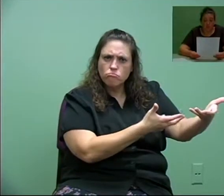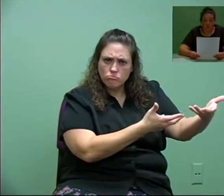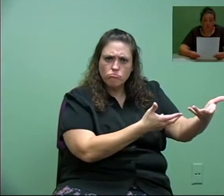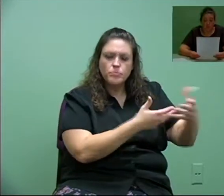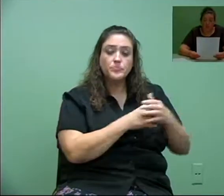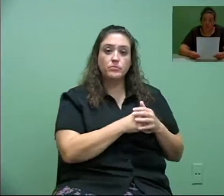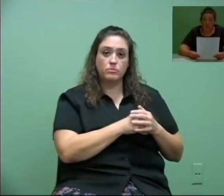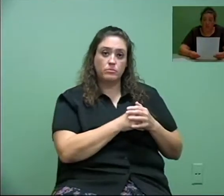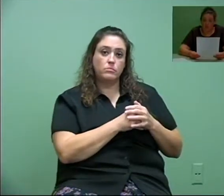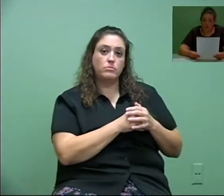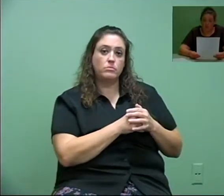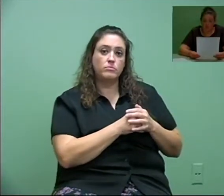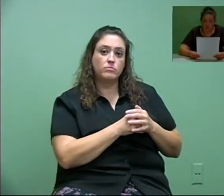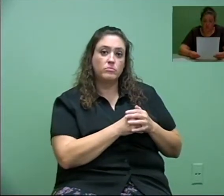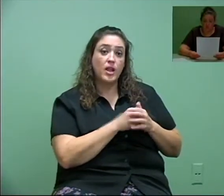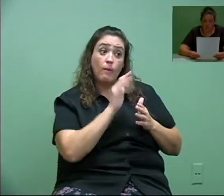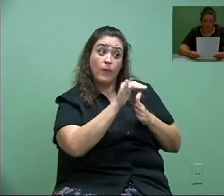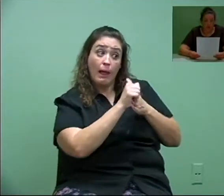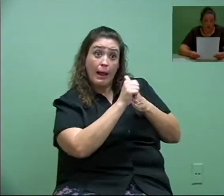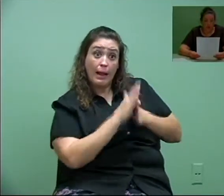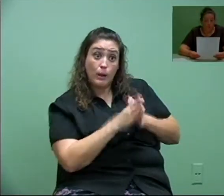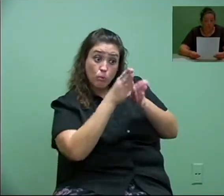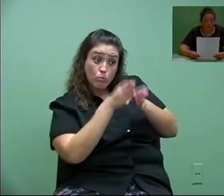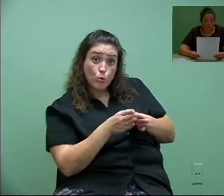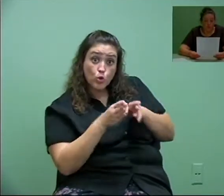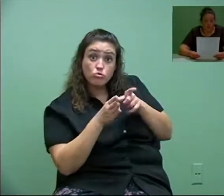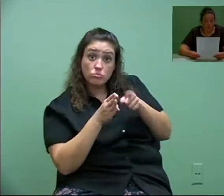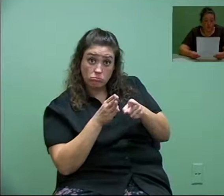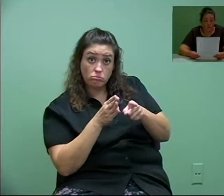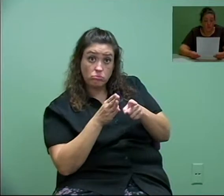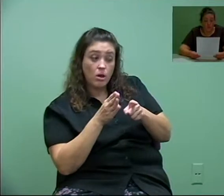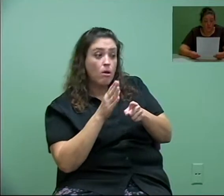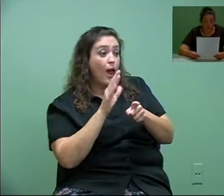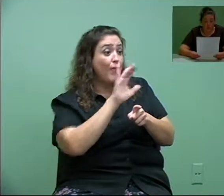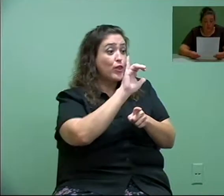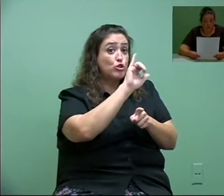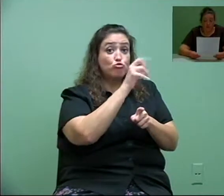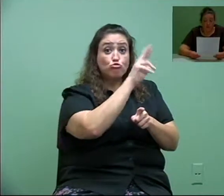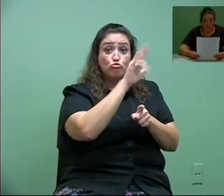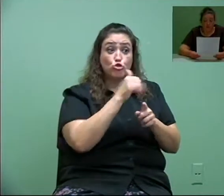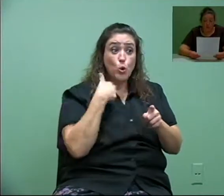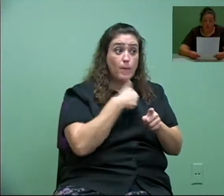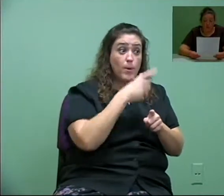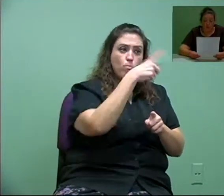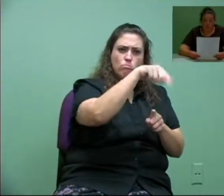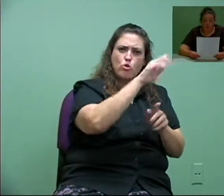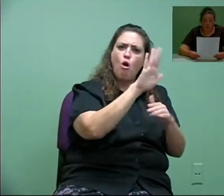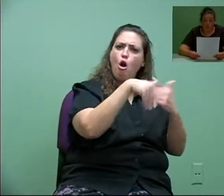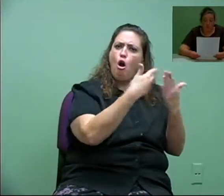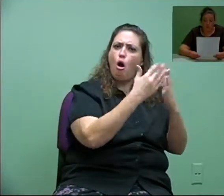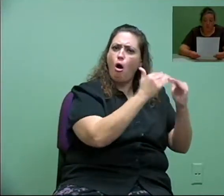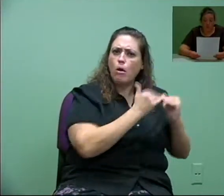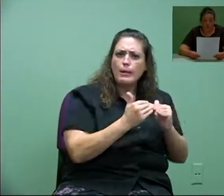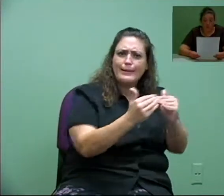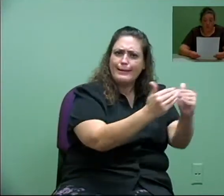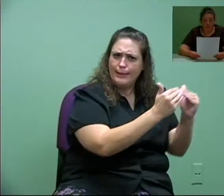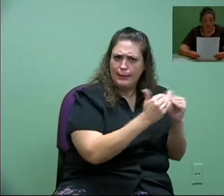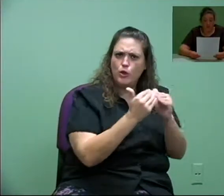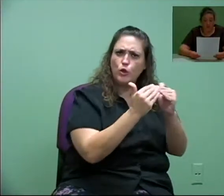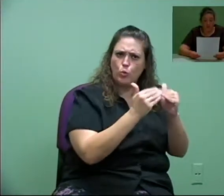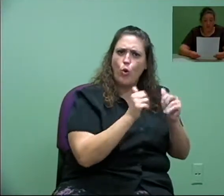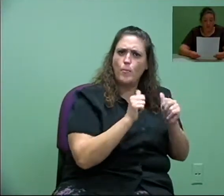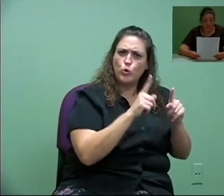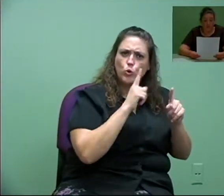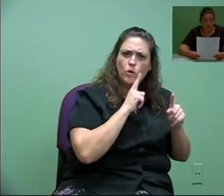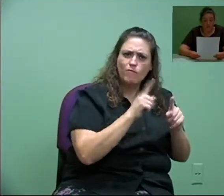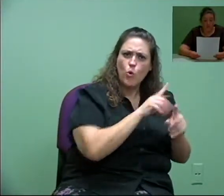weight as those of other members of the jury. Once the jury has reached a verdict, the foreperson is responsible for filling